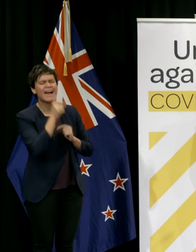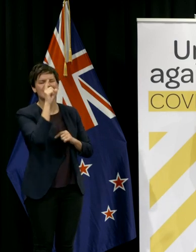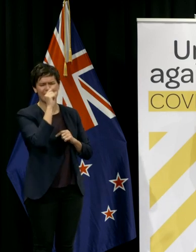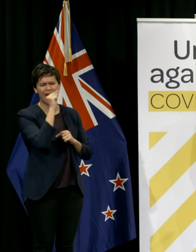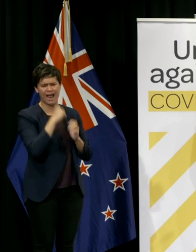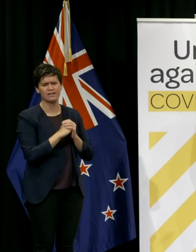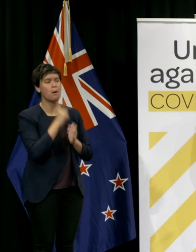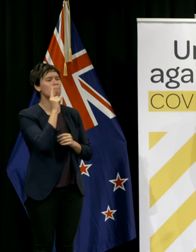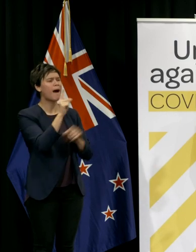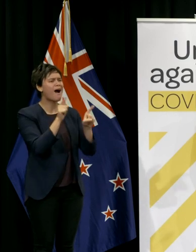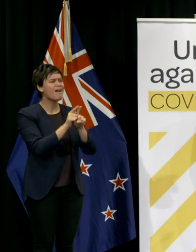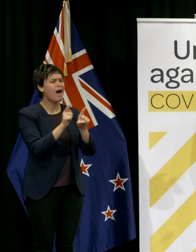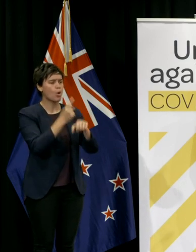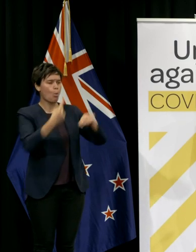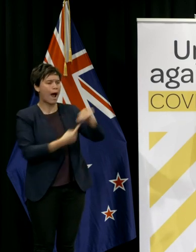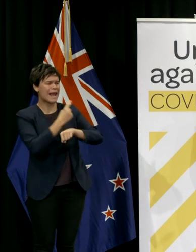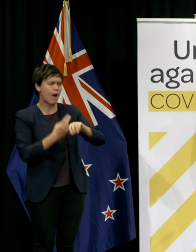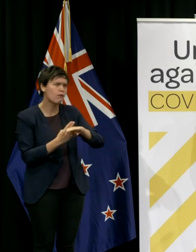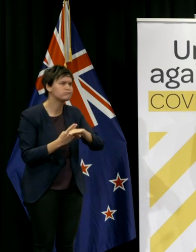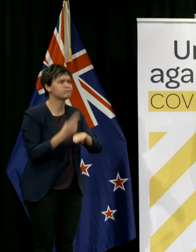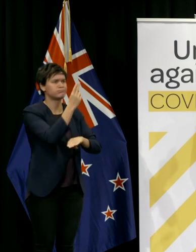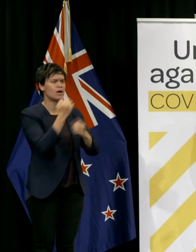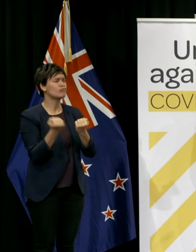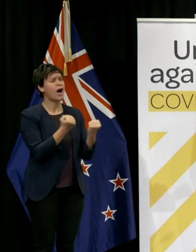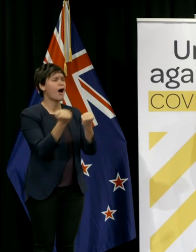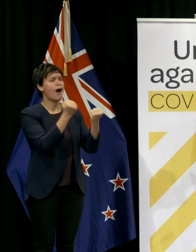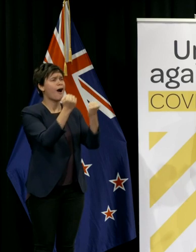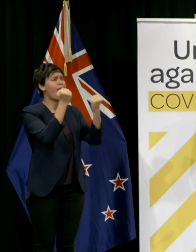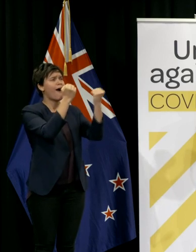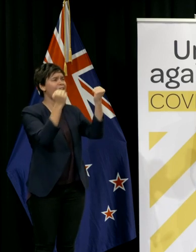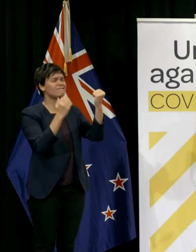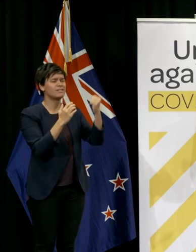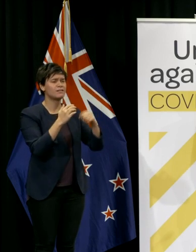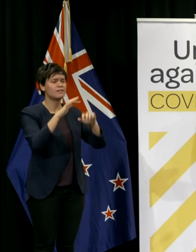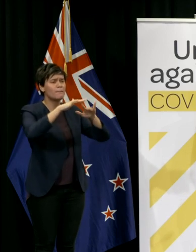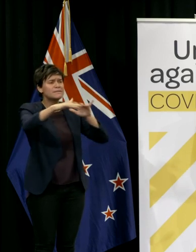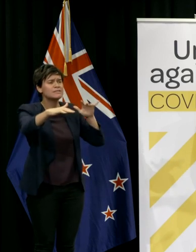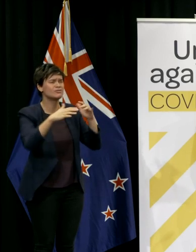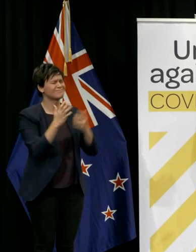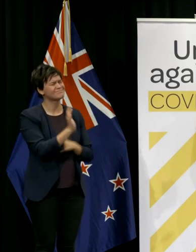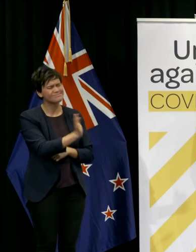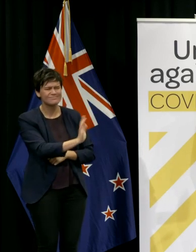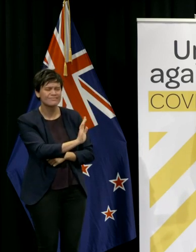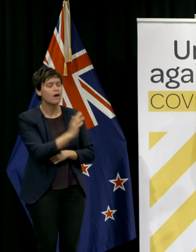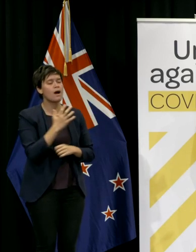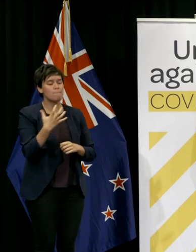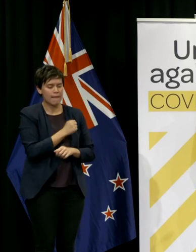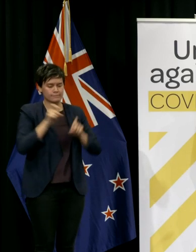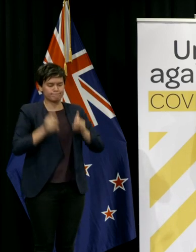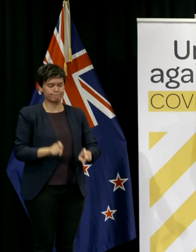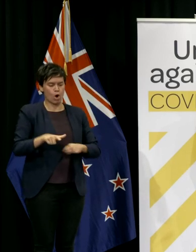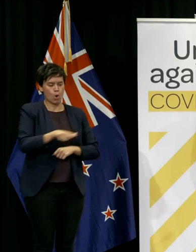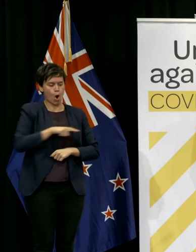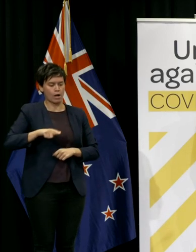the coast just because you want that Absolutely. To the nearest park, nearby, to the nearest very facility local, or whatever, local and limited.